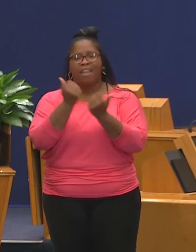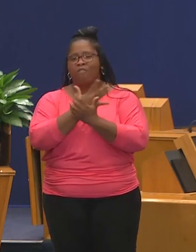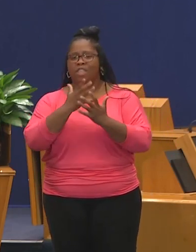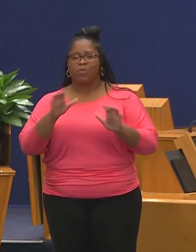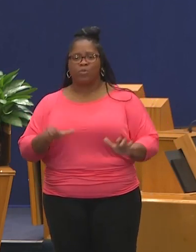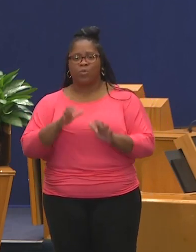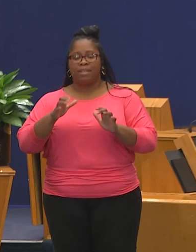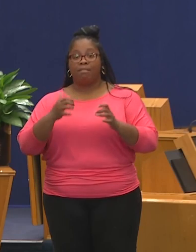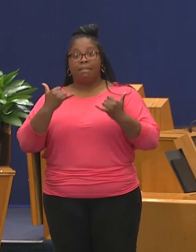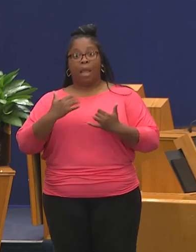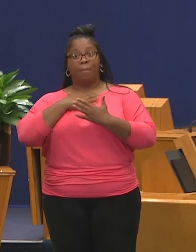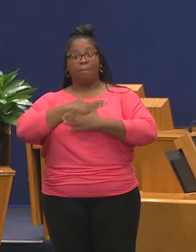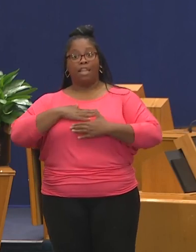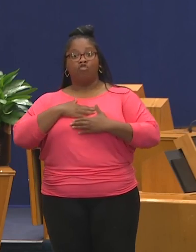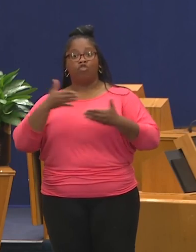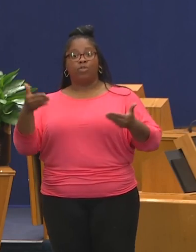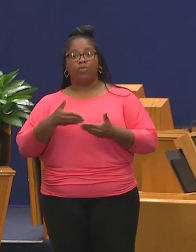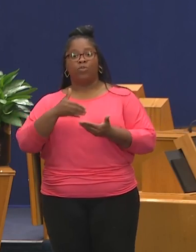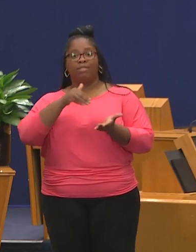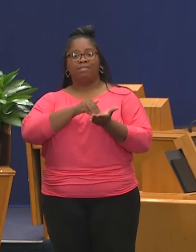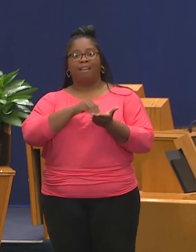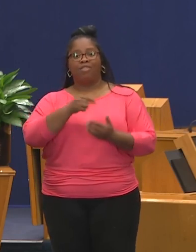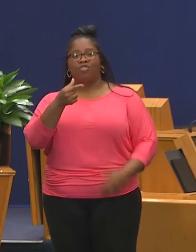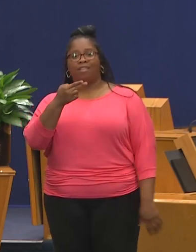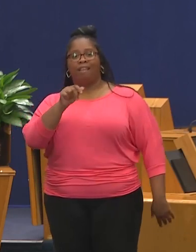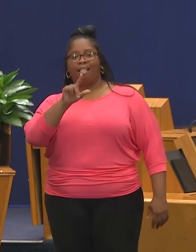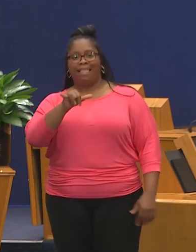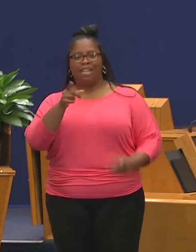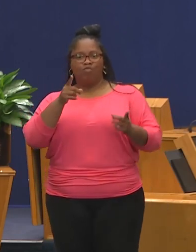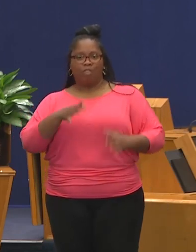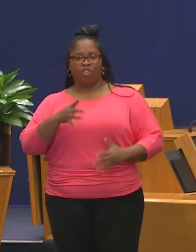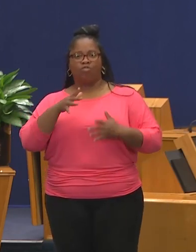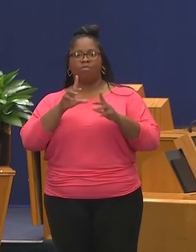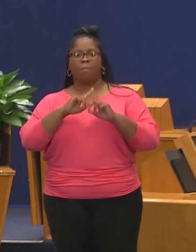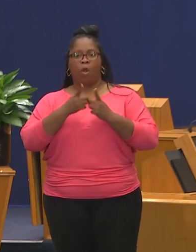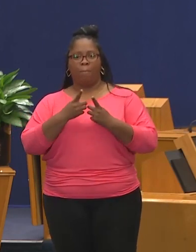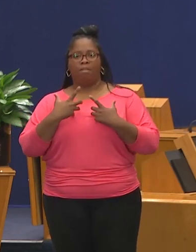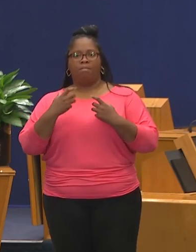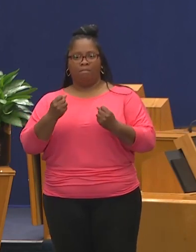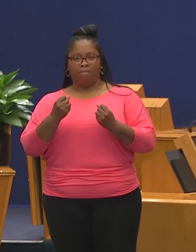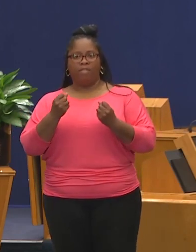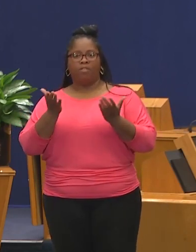my pleasure to introduce Dr. Galle, the Director of the Department of Health Services.